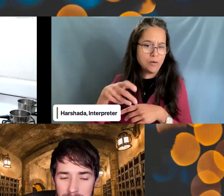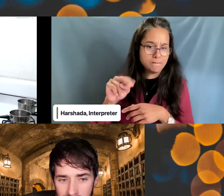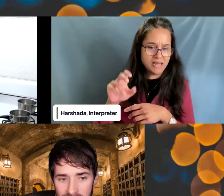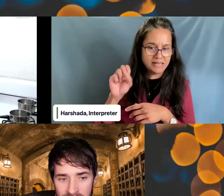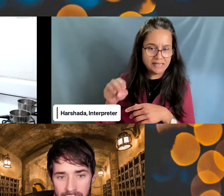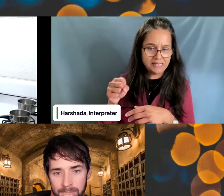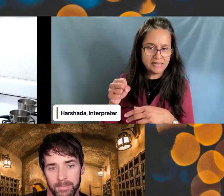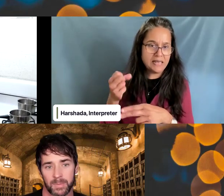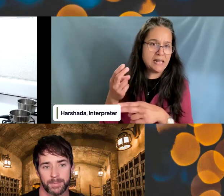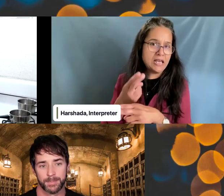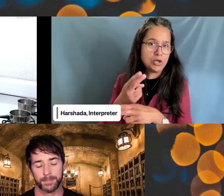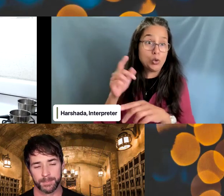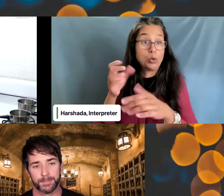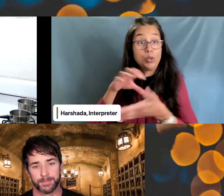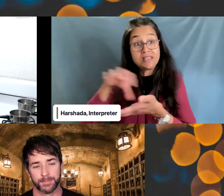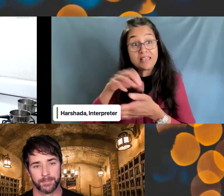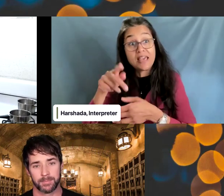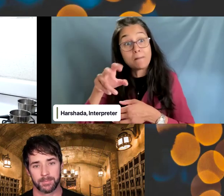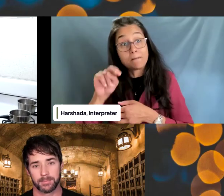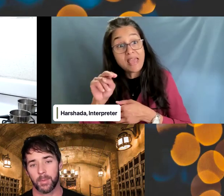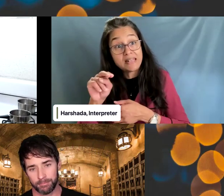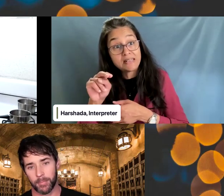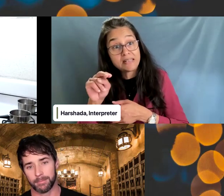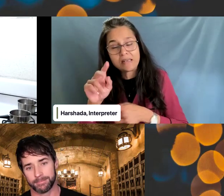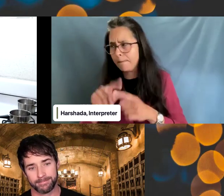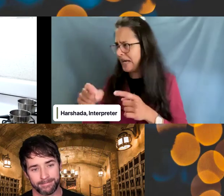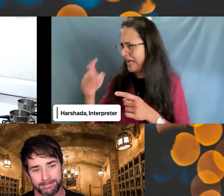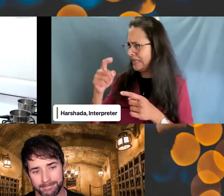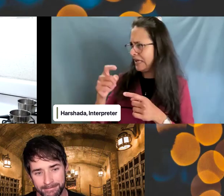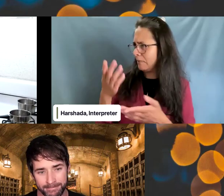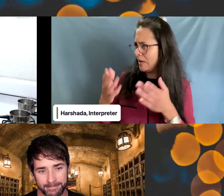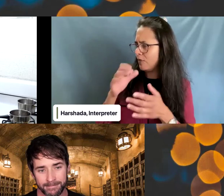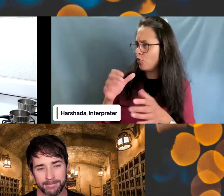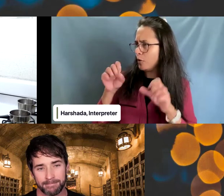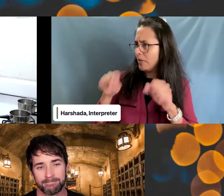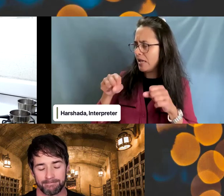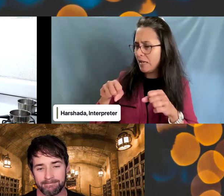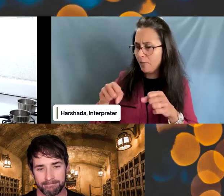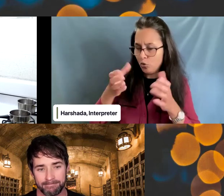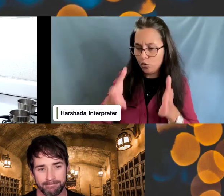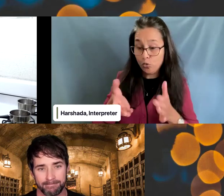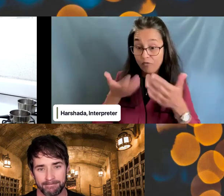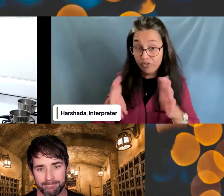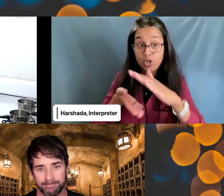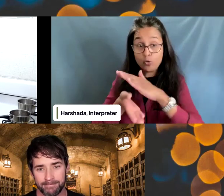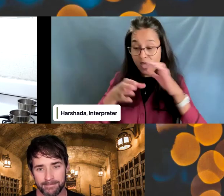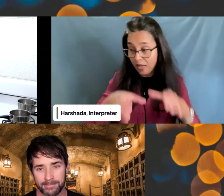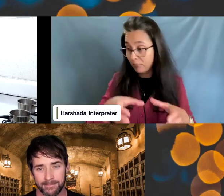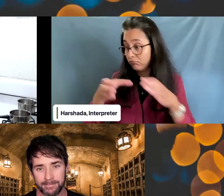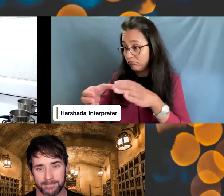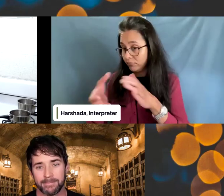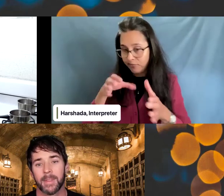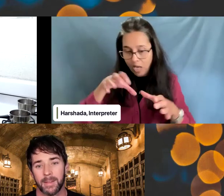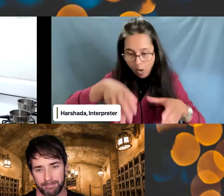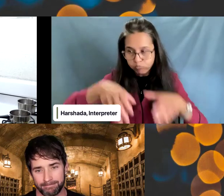tin? Sure, but then you won't be able to remove it, I think, because it's such a crumbly texture. You're gonna have to serve it in the cake